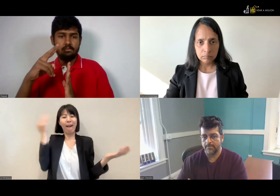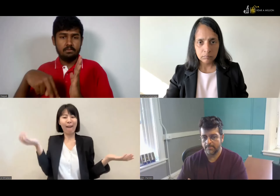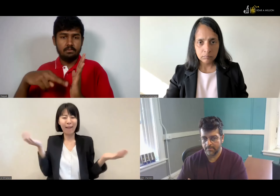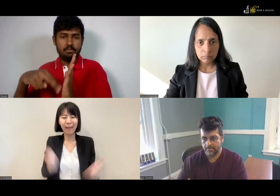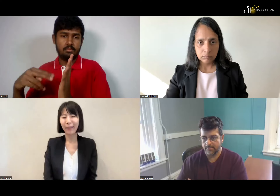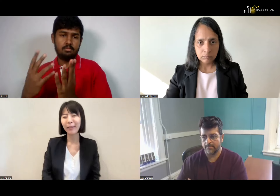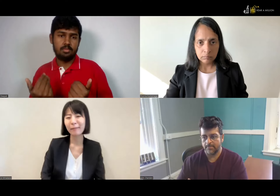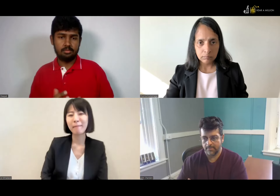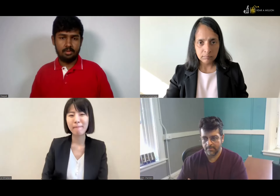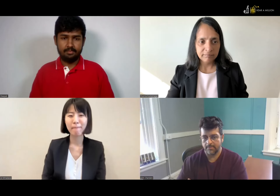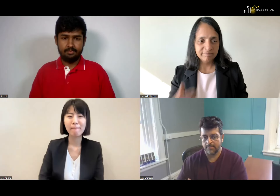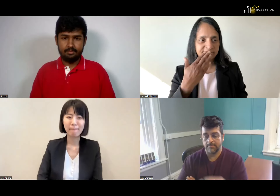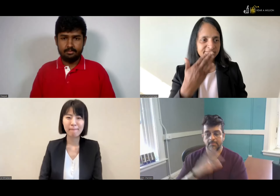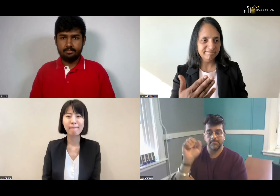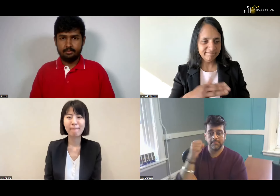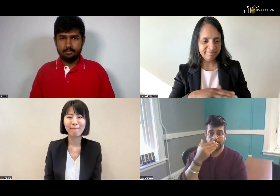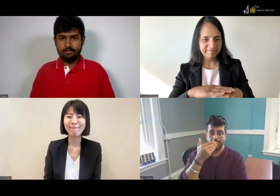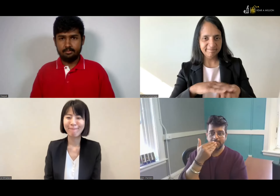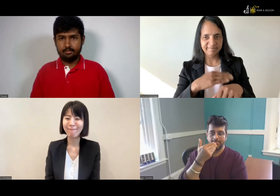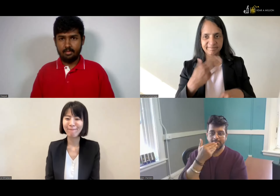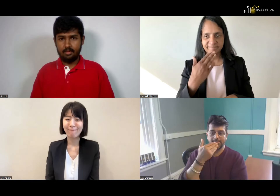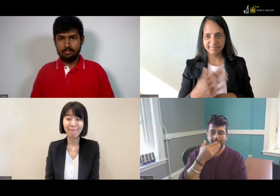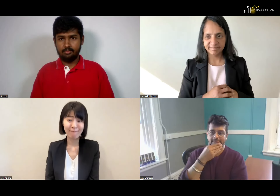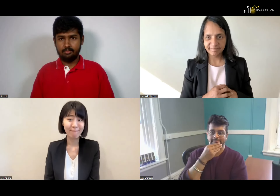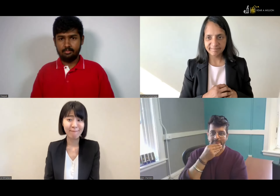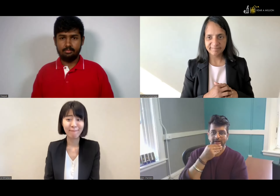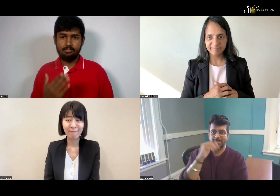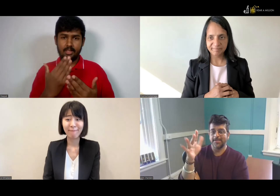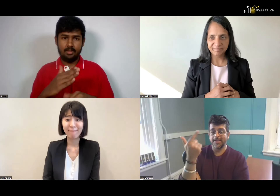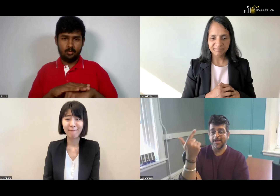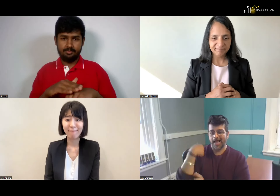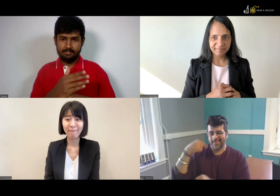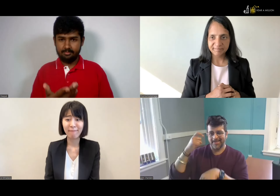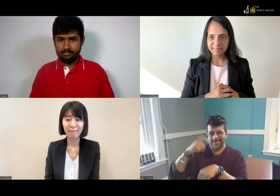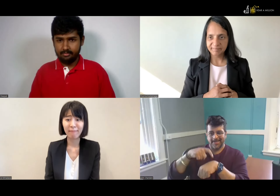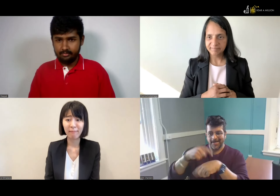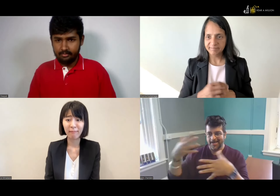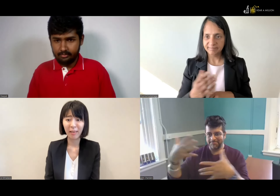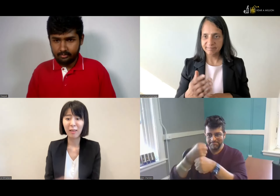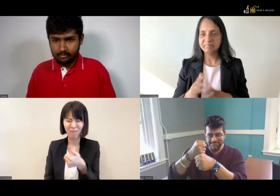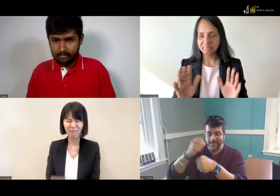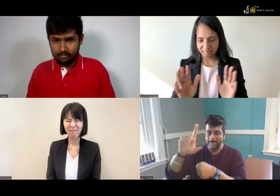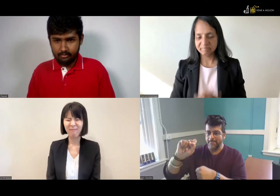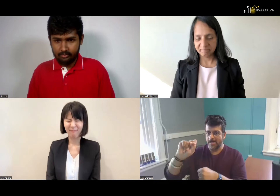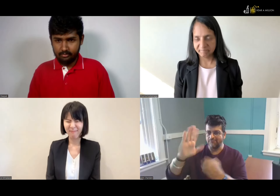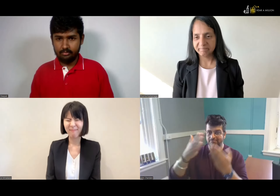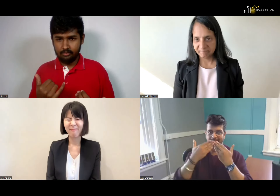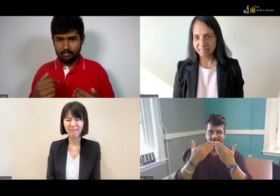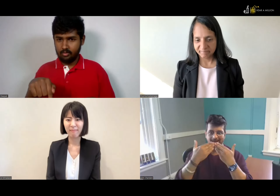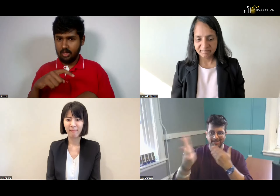on which we will be having a interpreter, and that's how we can have the accessible service. I